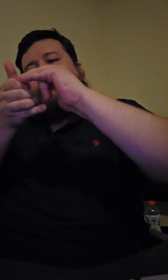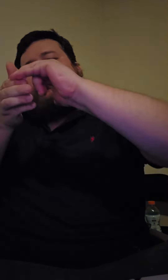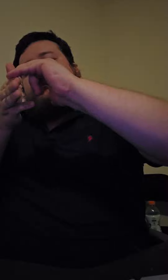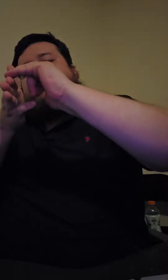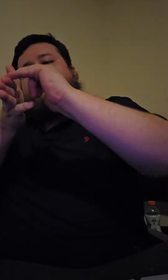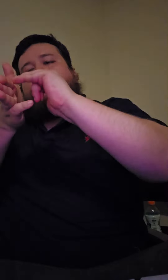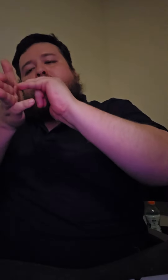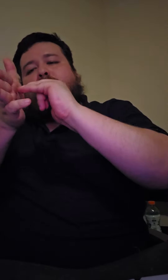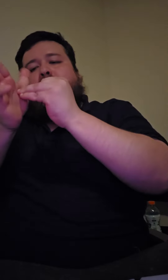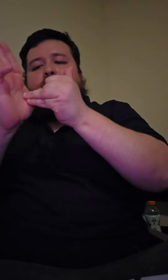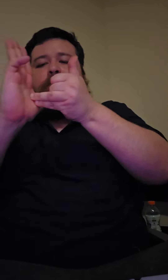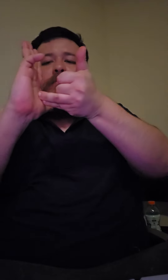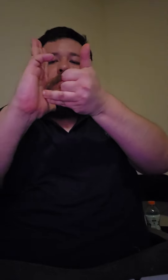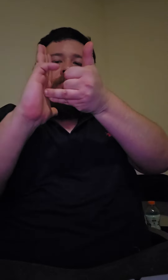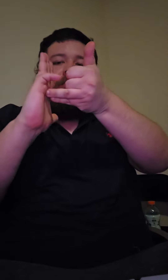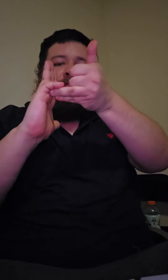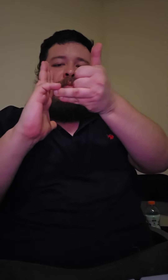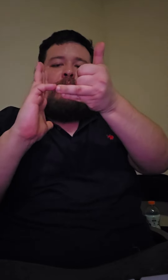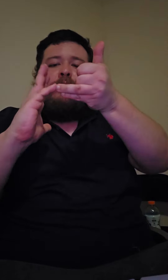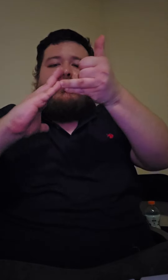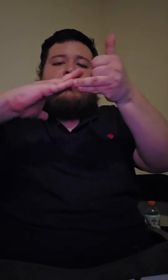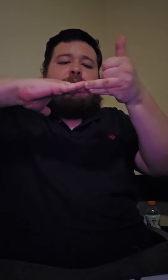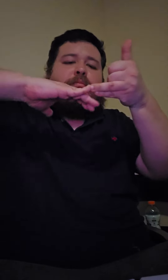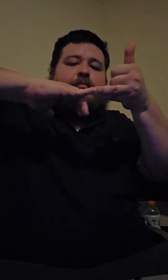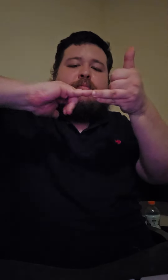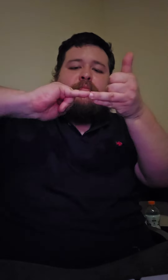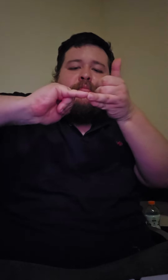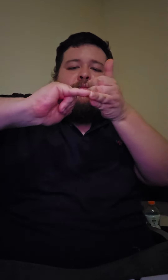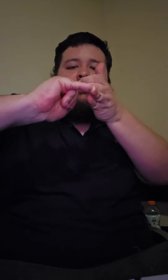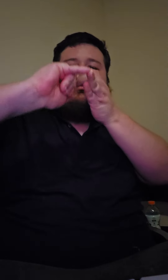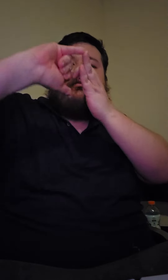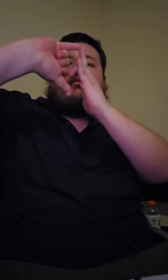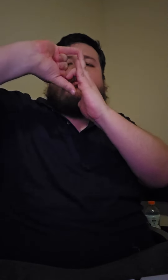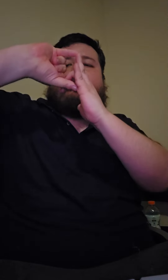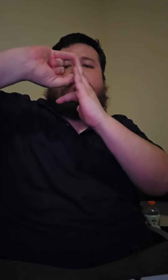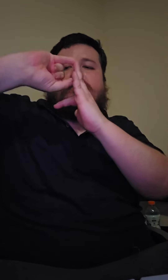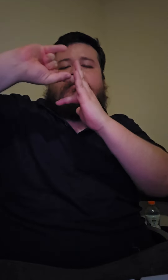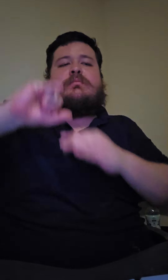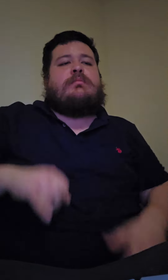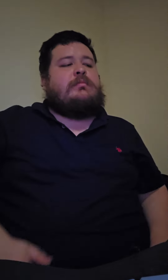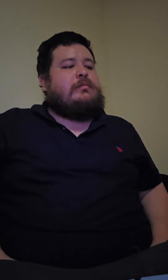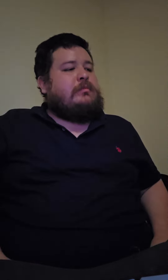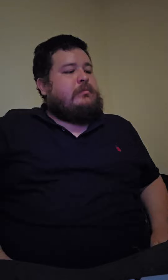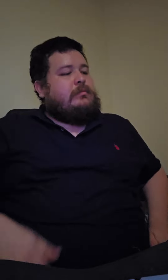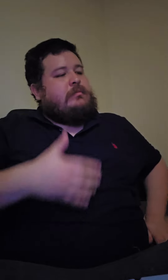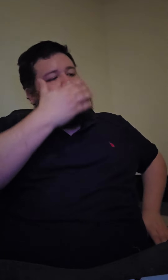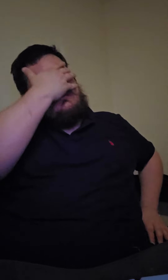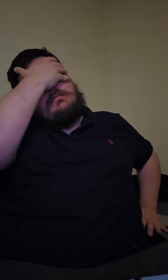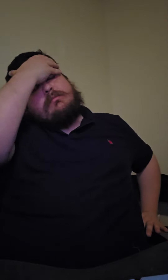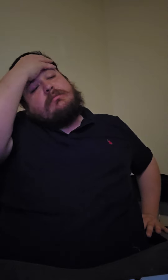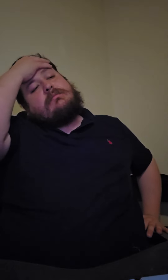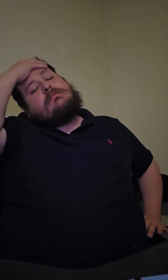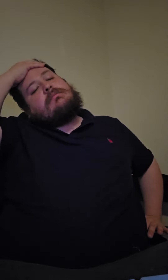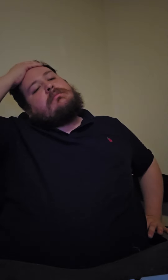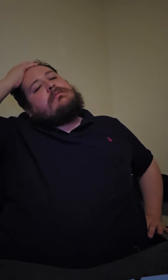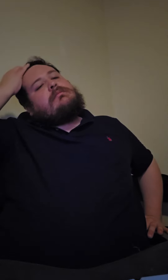stay way this easy, I make it look easy, 5150, I'm off the easy, you ain't got no fuckin' yeezy, five albums, hundred songs, and you ain't got no fuckin'